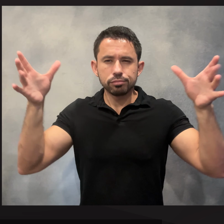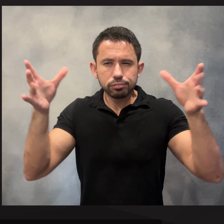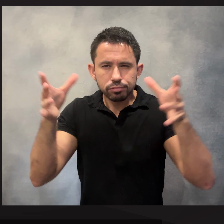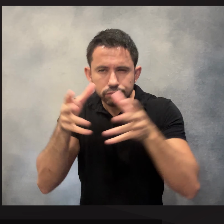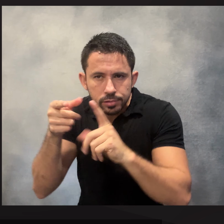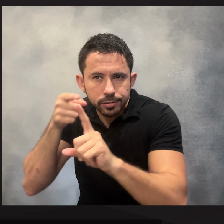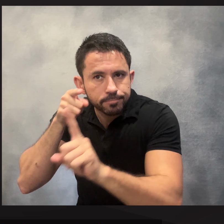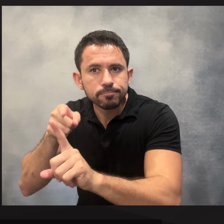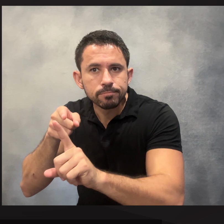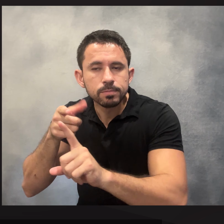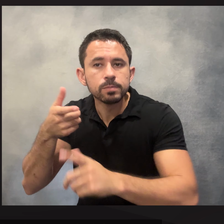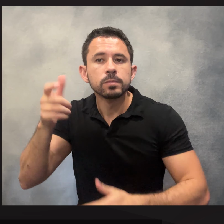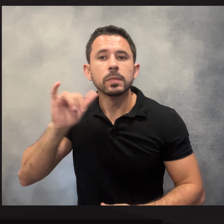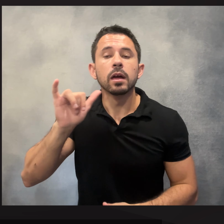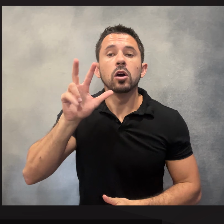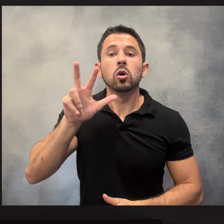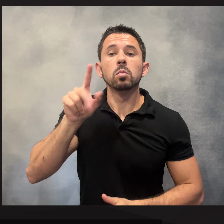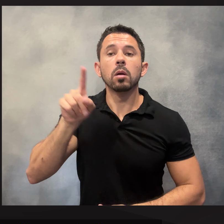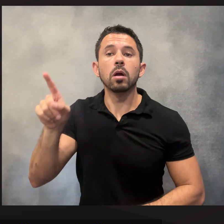you're most interested in,